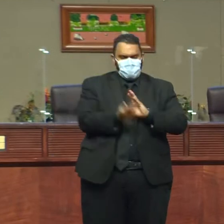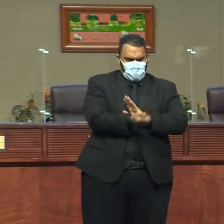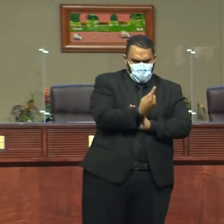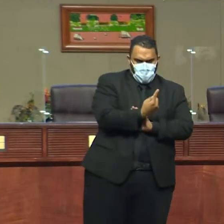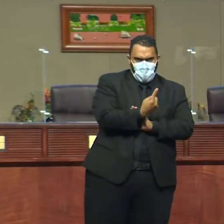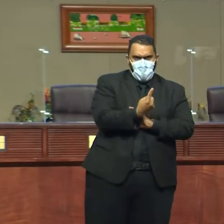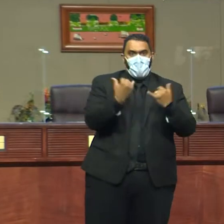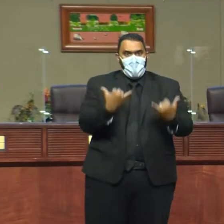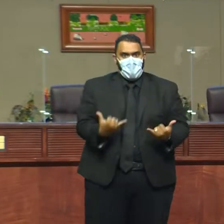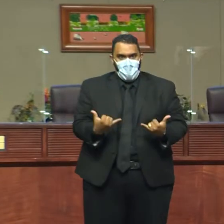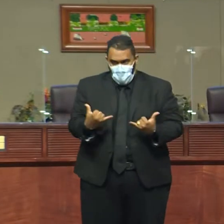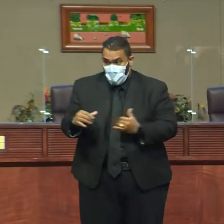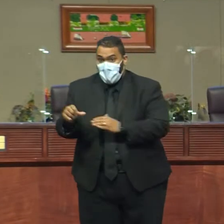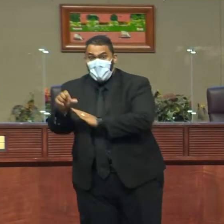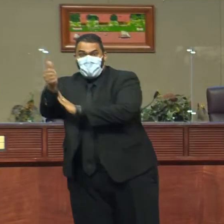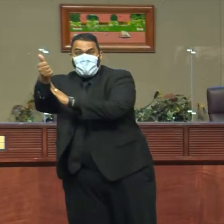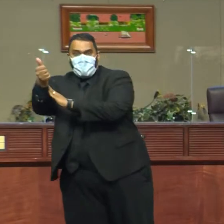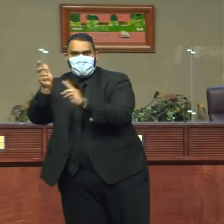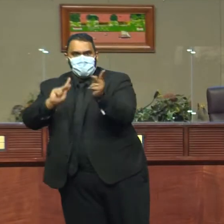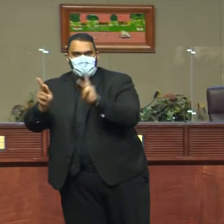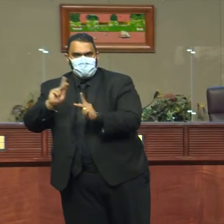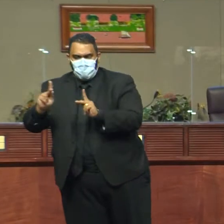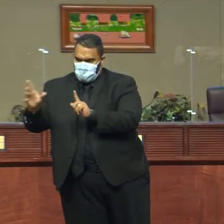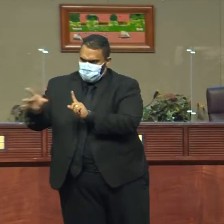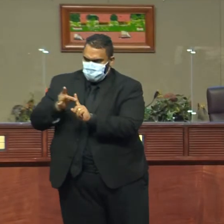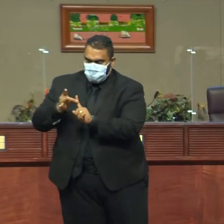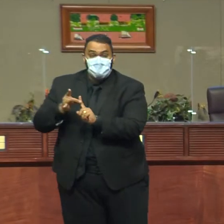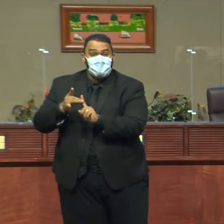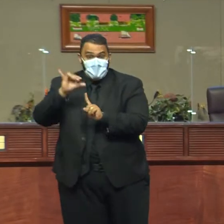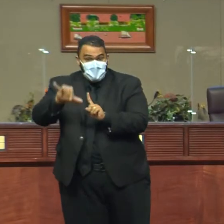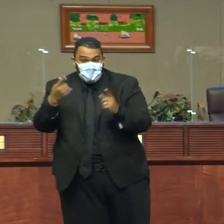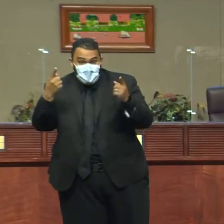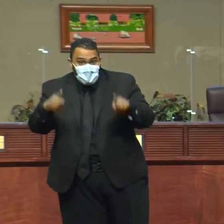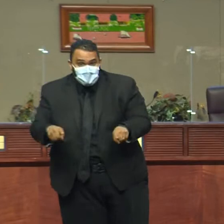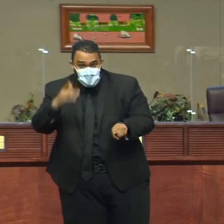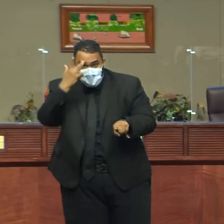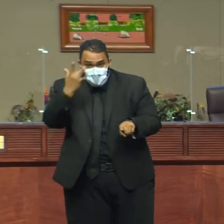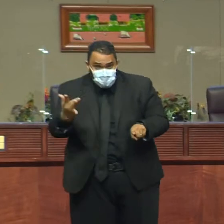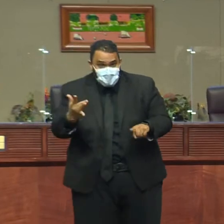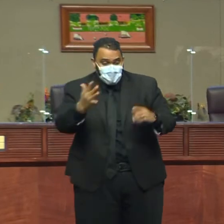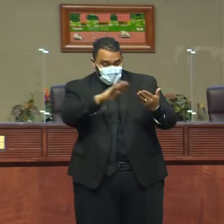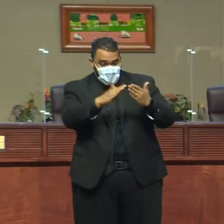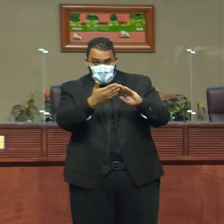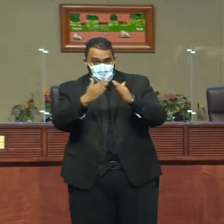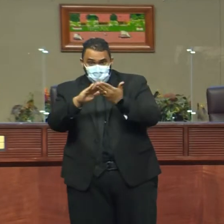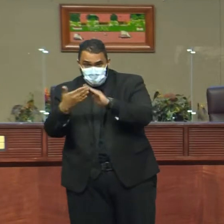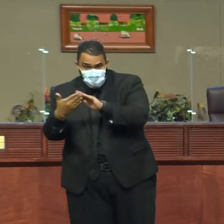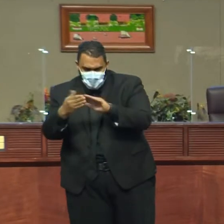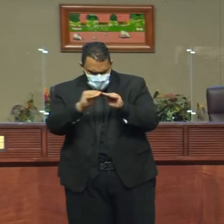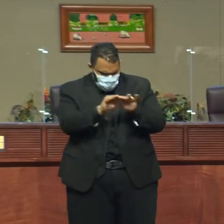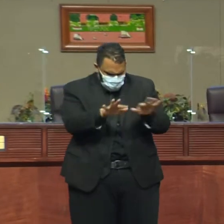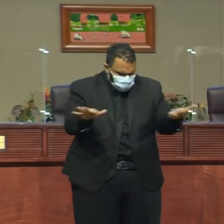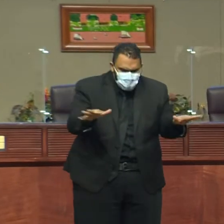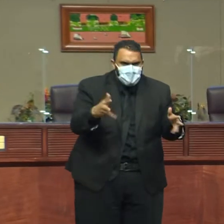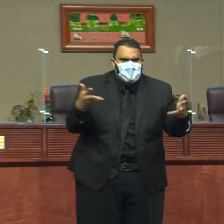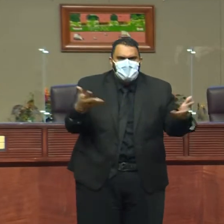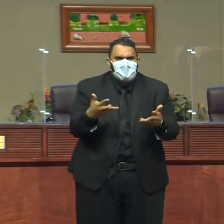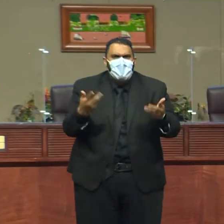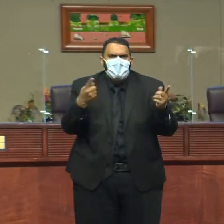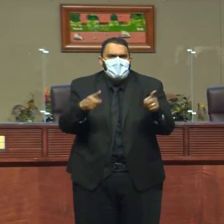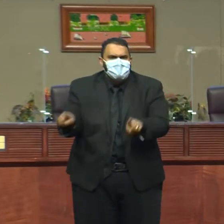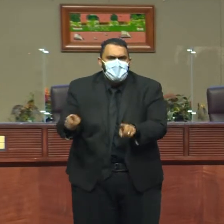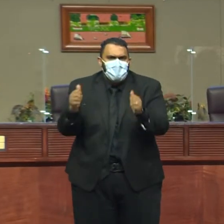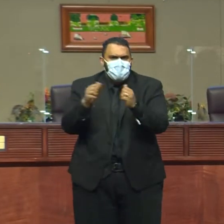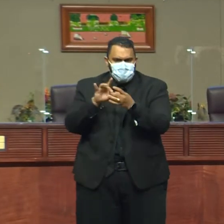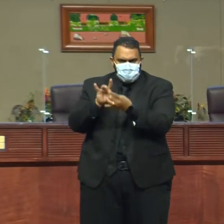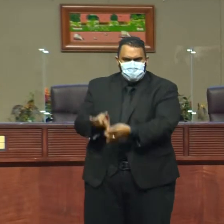¿Están relacionados con aquel primer caso? ¿Es community spread? ¿O cómo se han dado estos nuevos contagios?